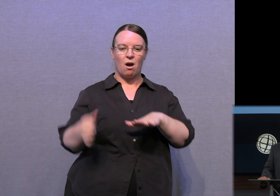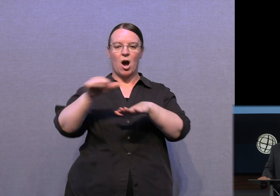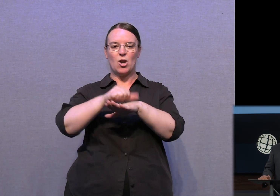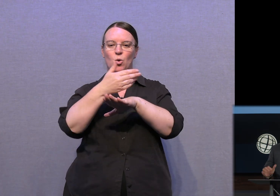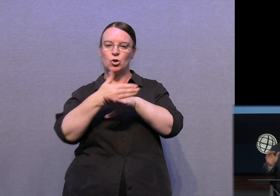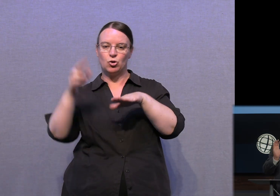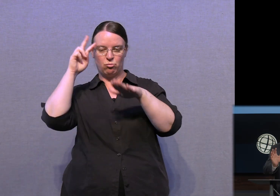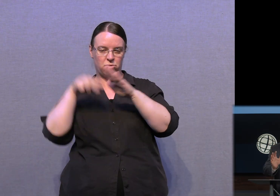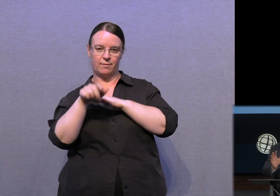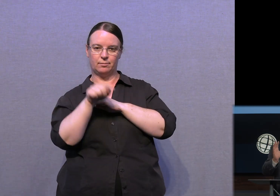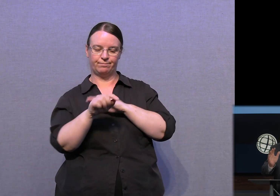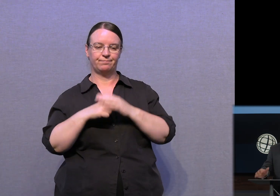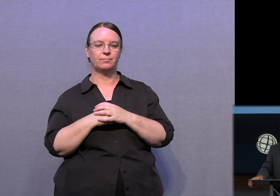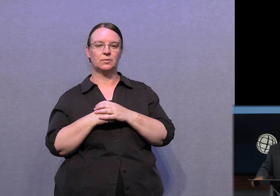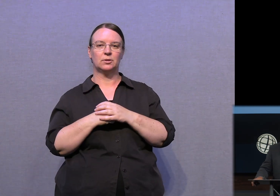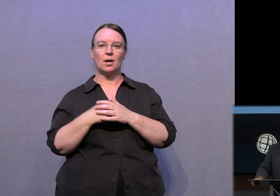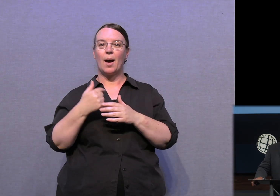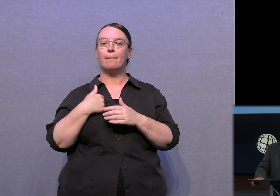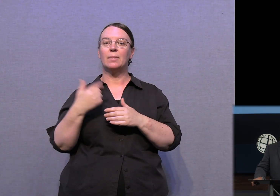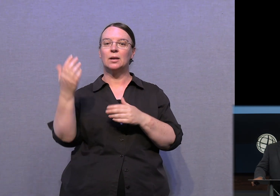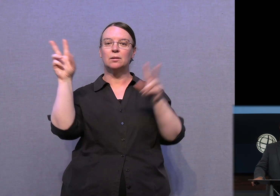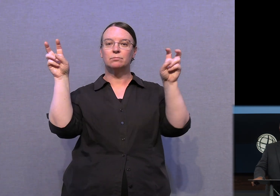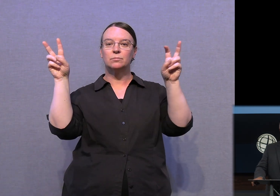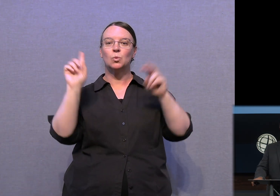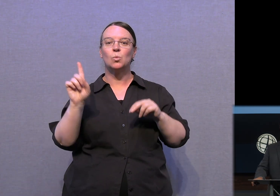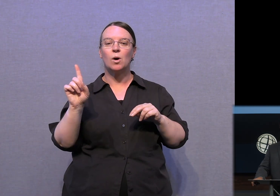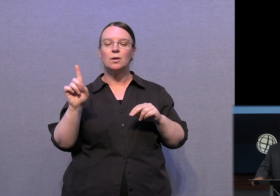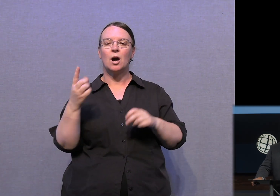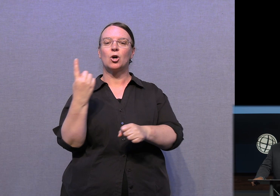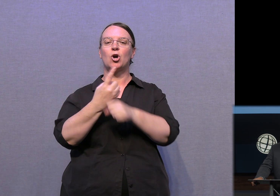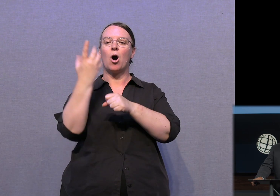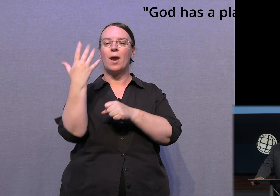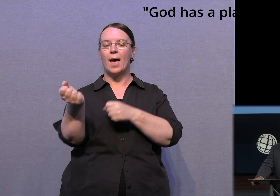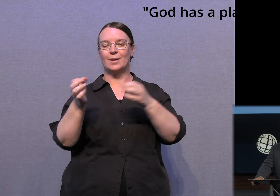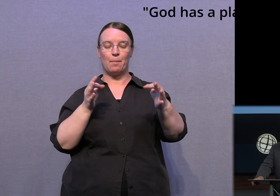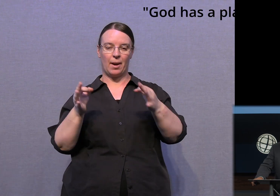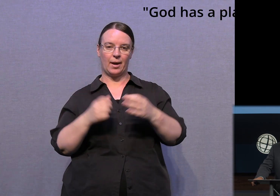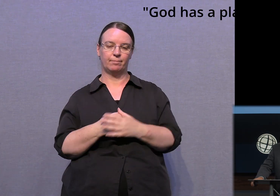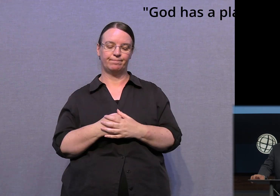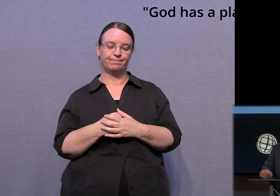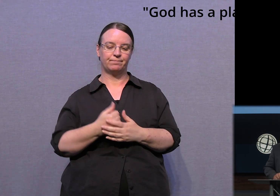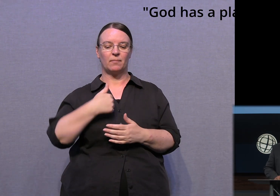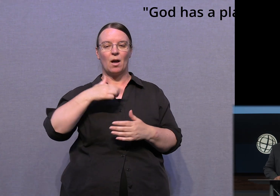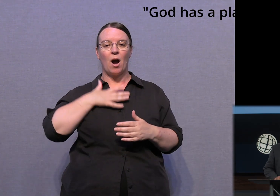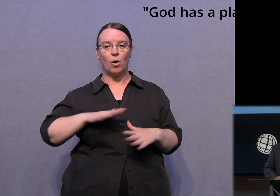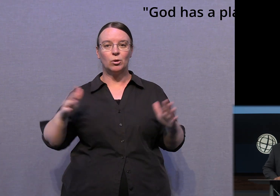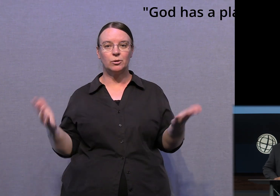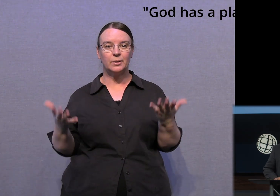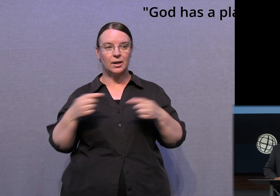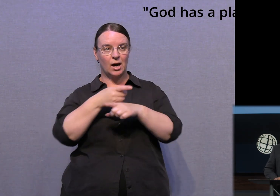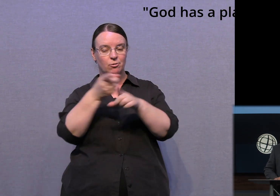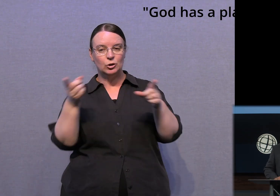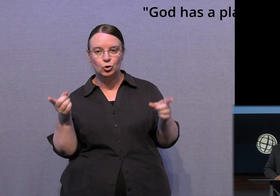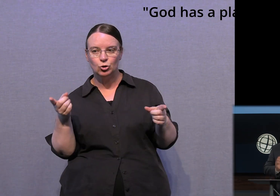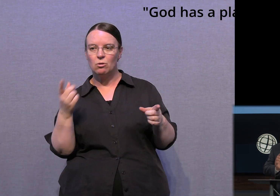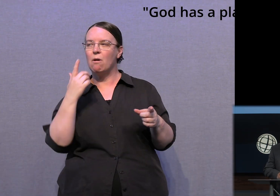message today. God has a plan. I'd like to encourage you that in every situation, in every